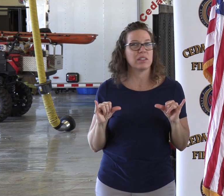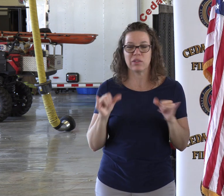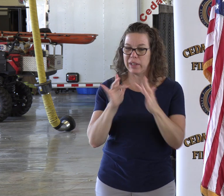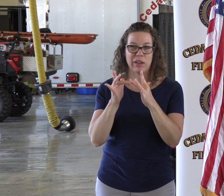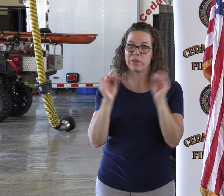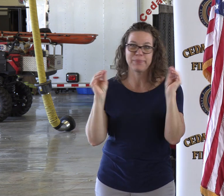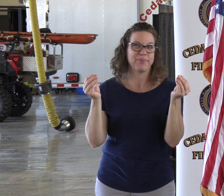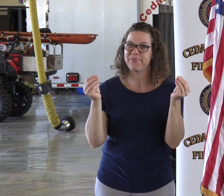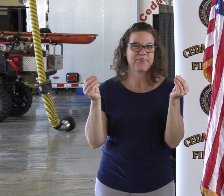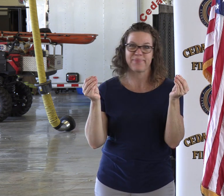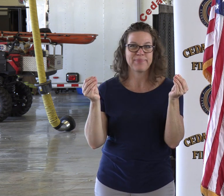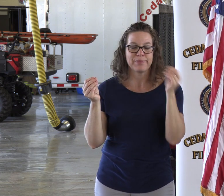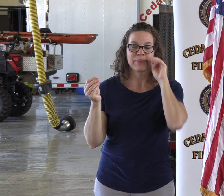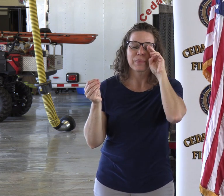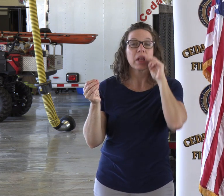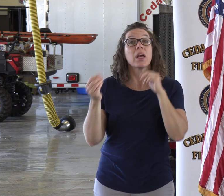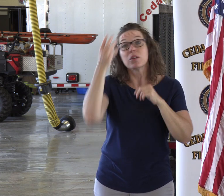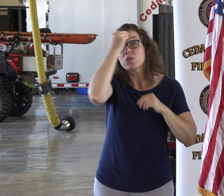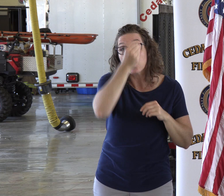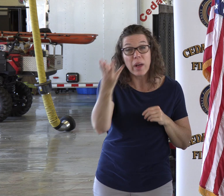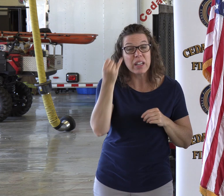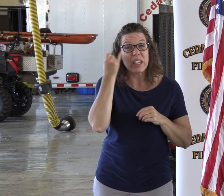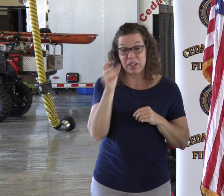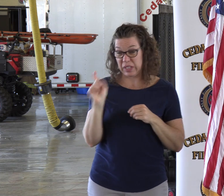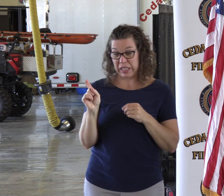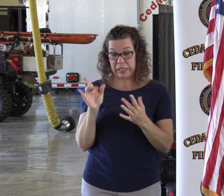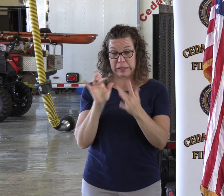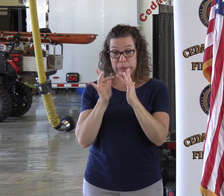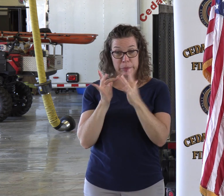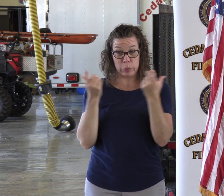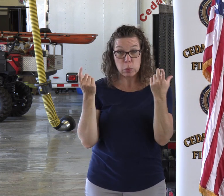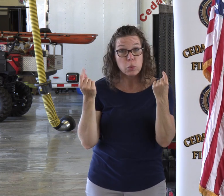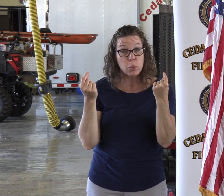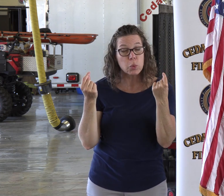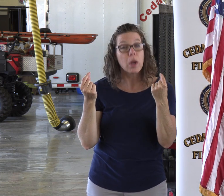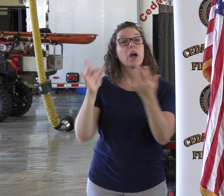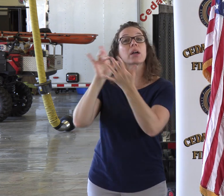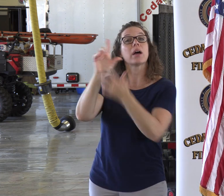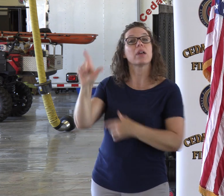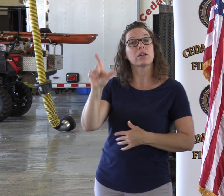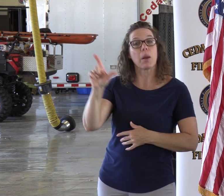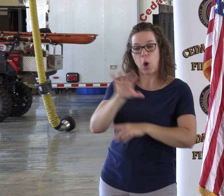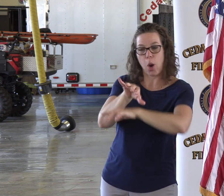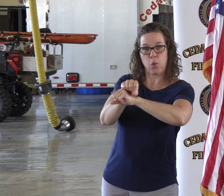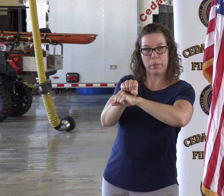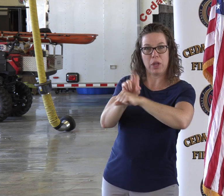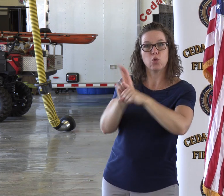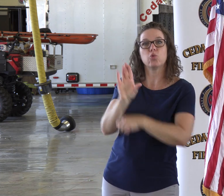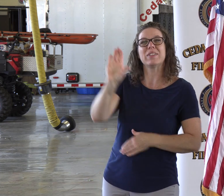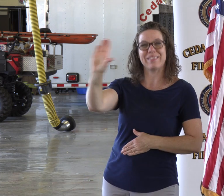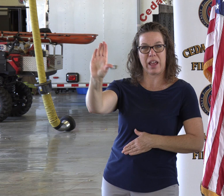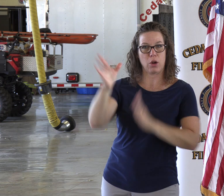internet service. We want you to know that you can make an appointment at our library and utilize